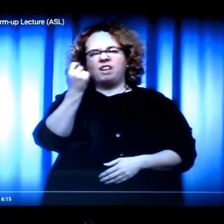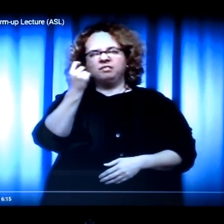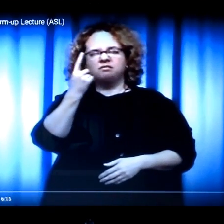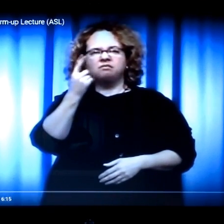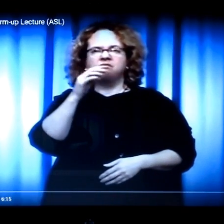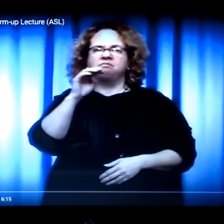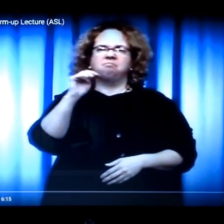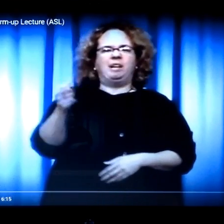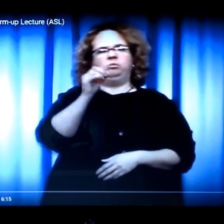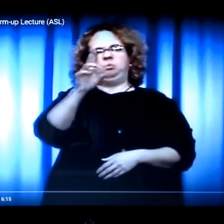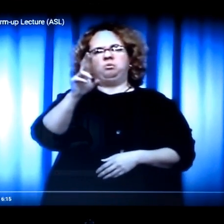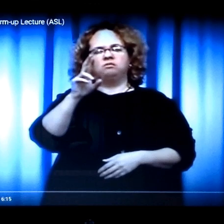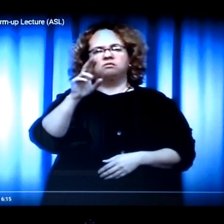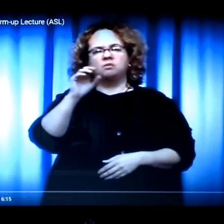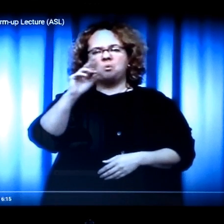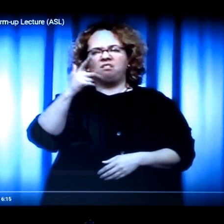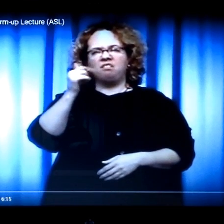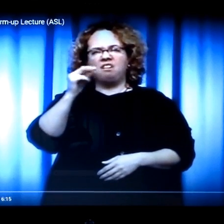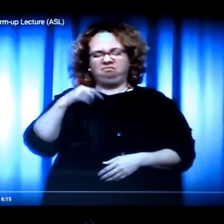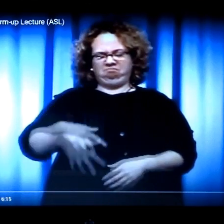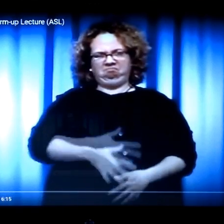Today we're going to focus on the digestive system and our stomach.